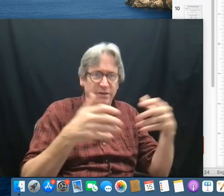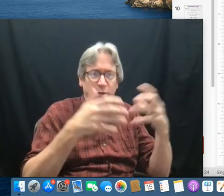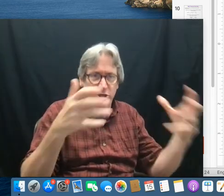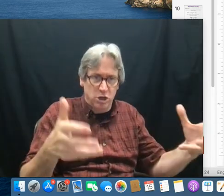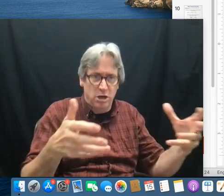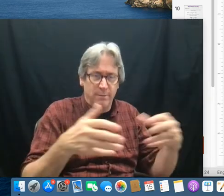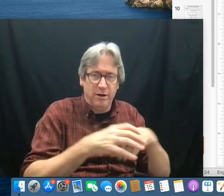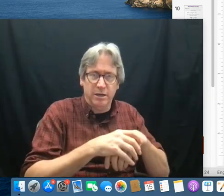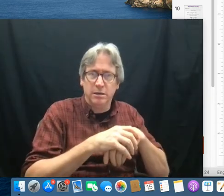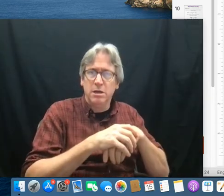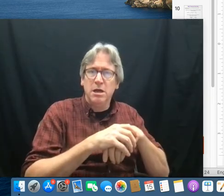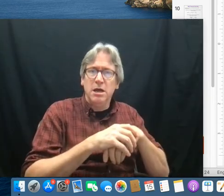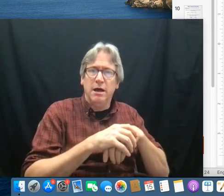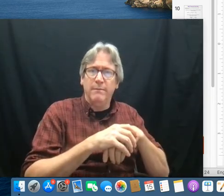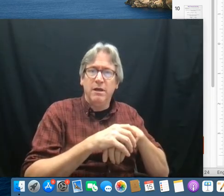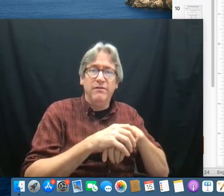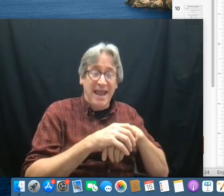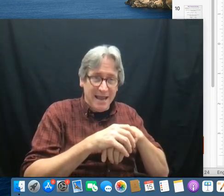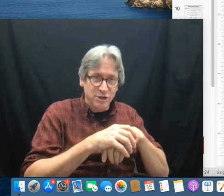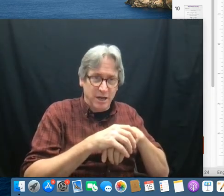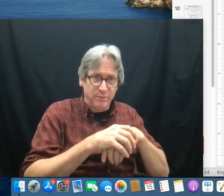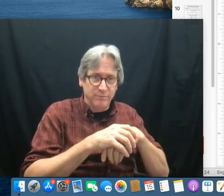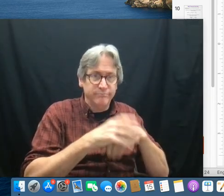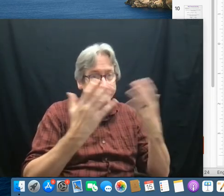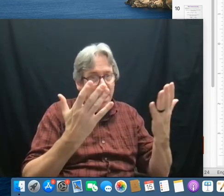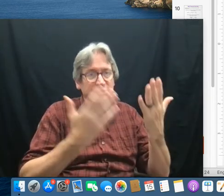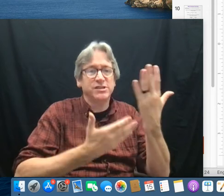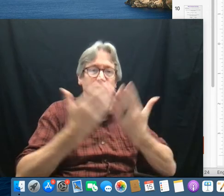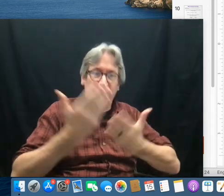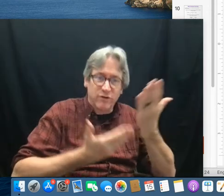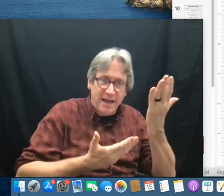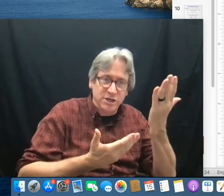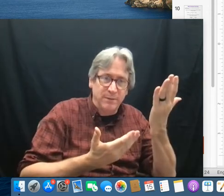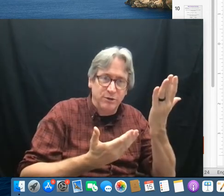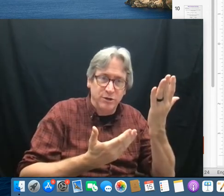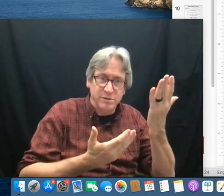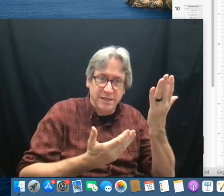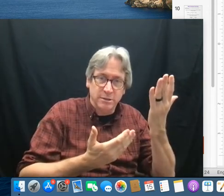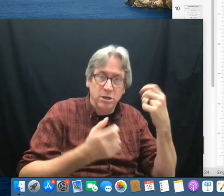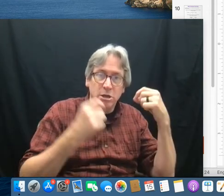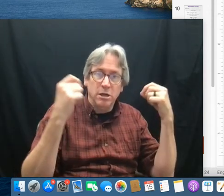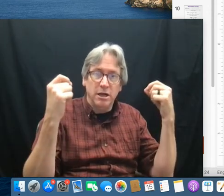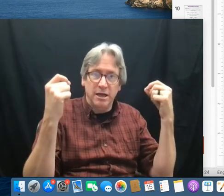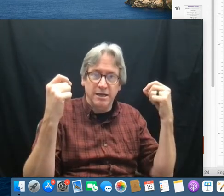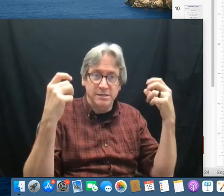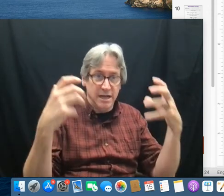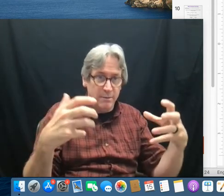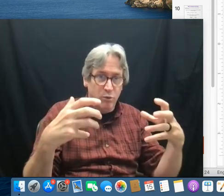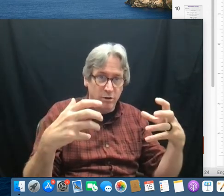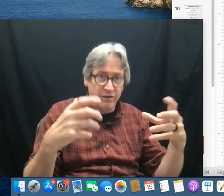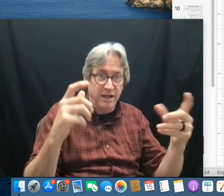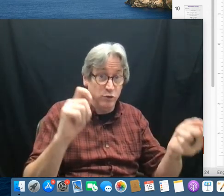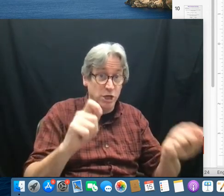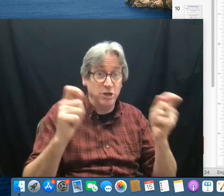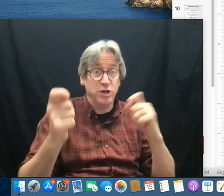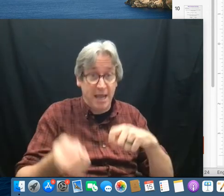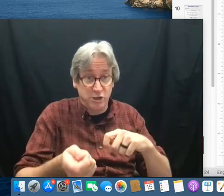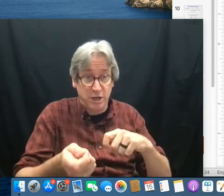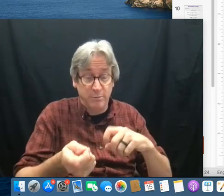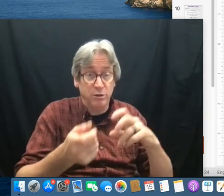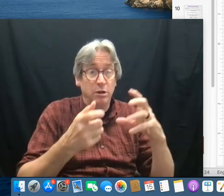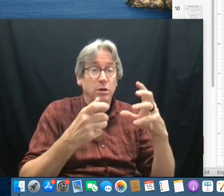did it because this is the order that they've had published studies, and I think it shows it's a clearer